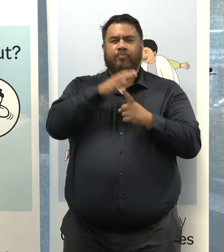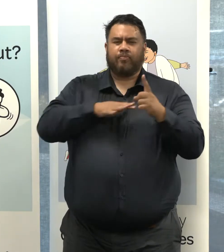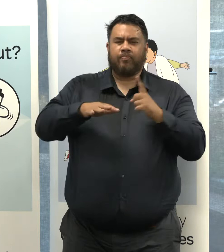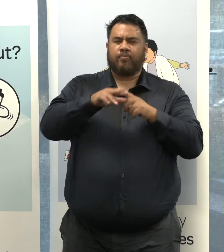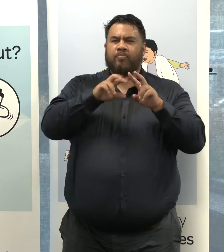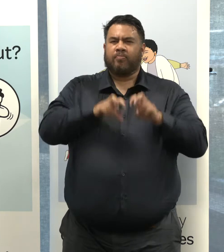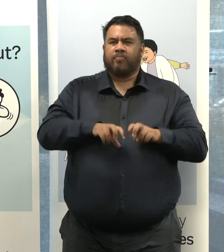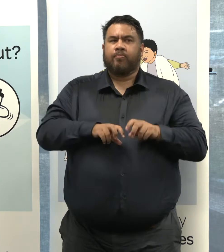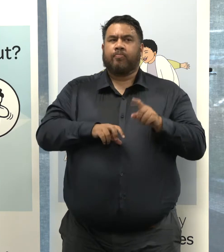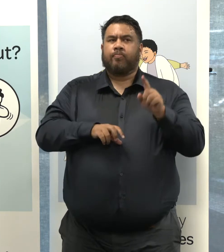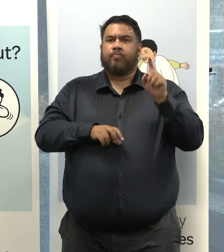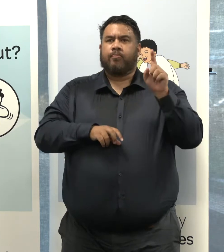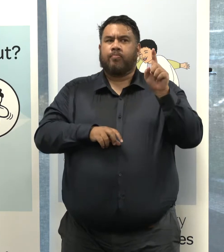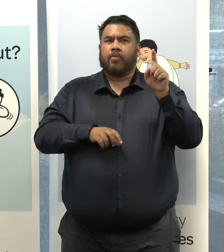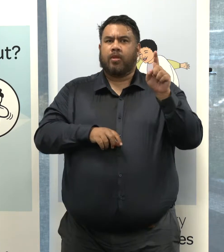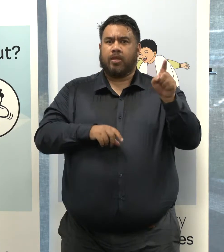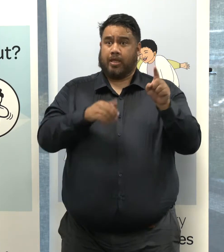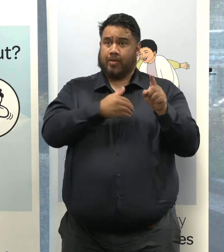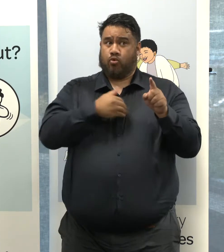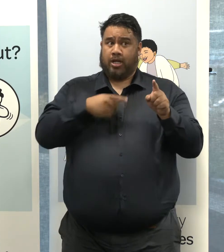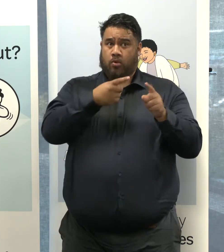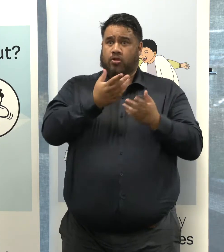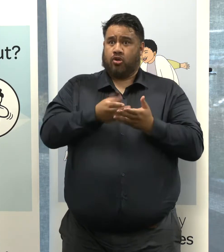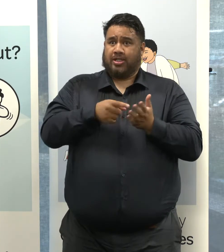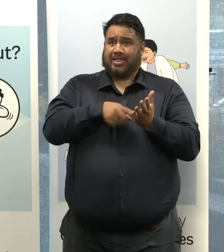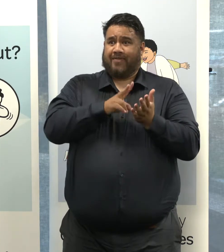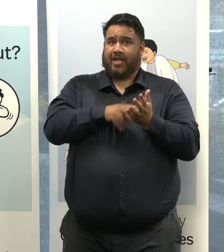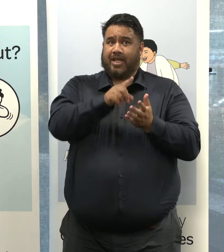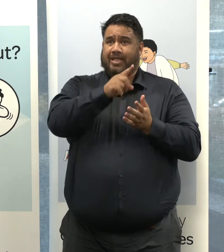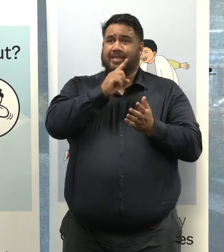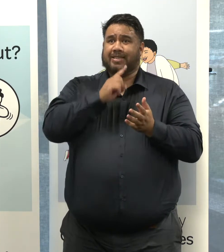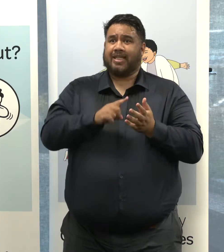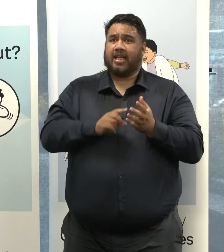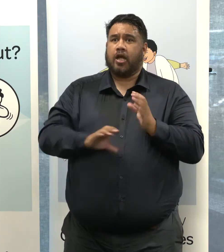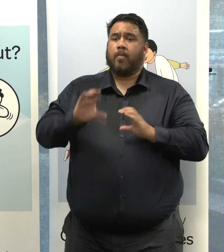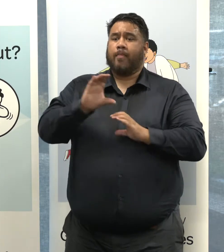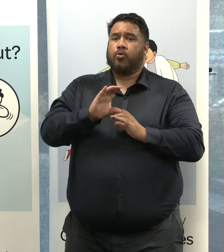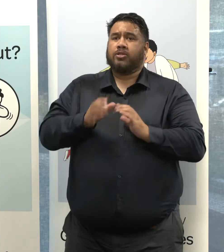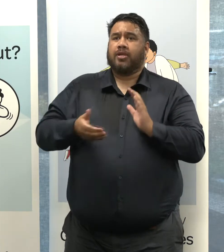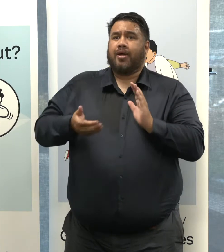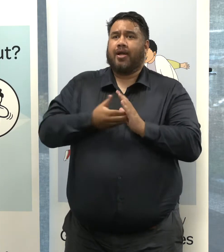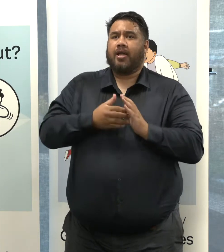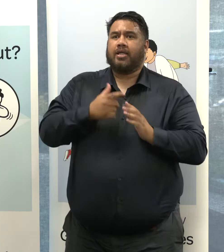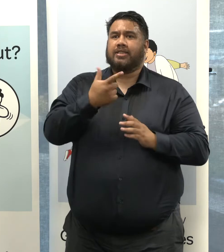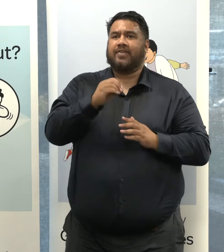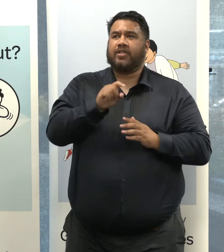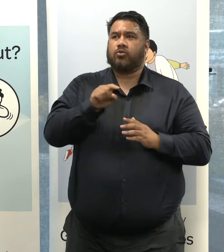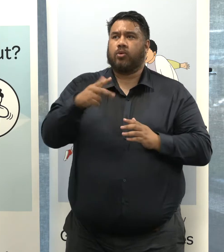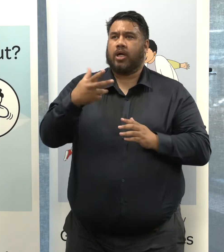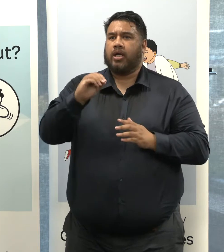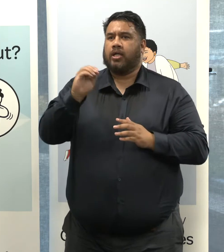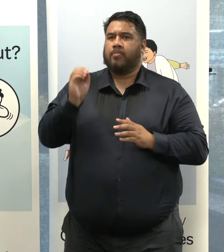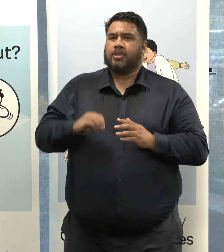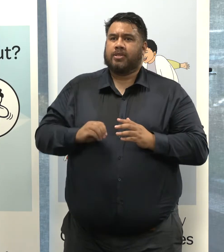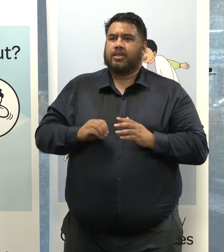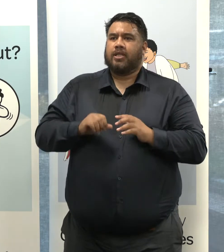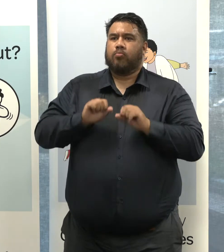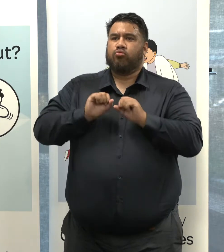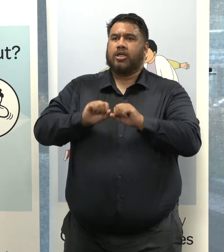TV show this morning that people with boosters have 70 to 80% chance of protection against